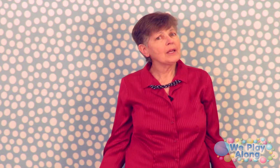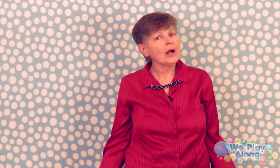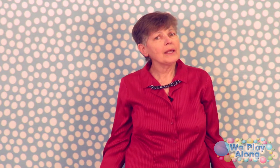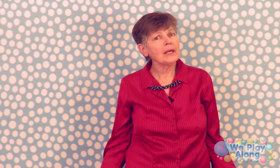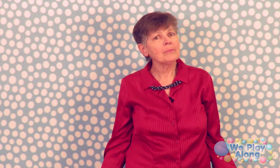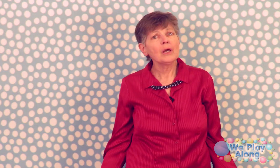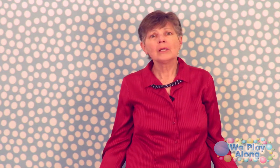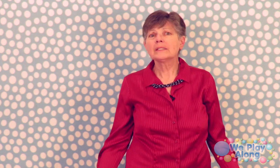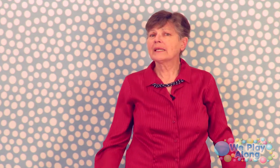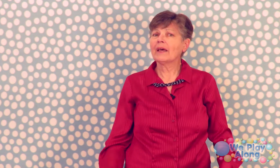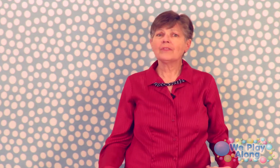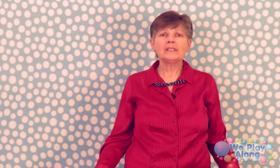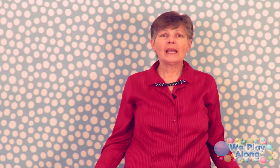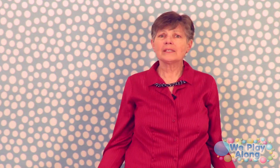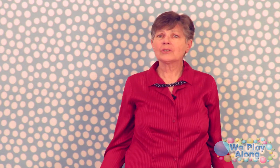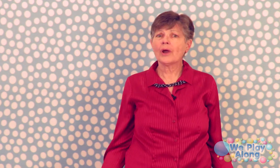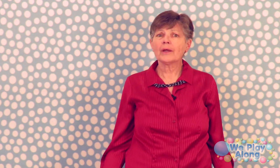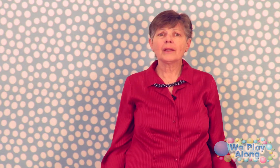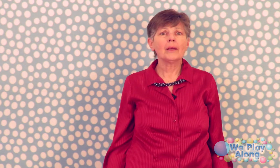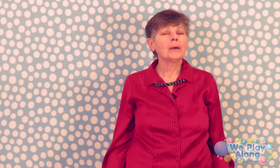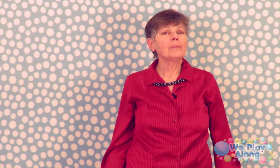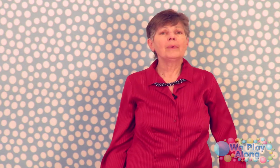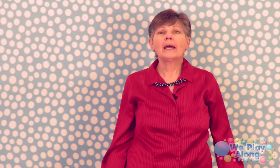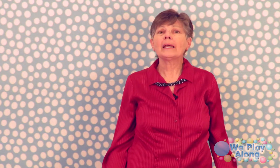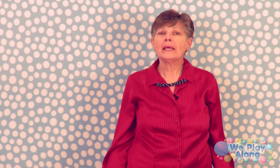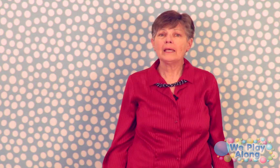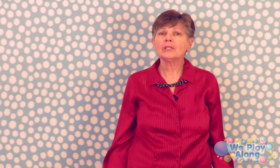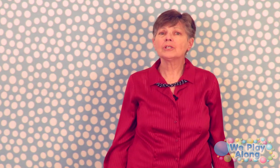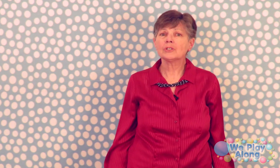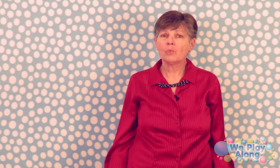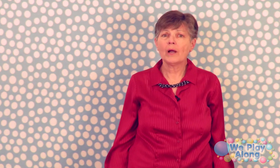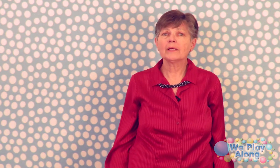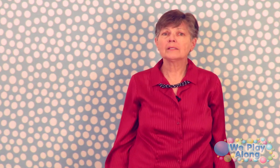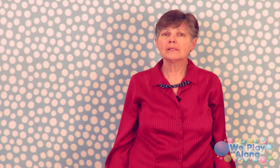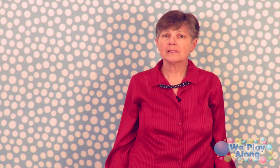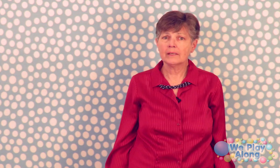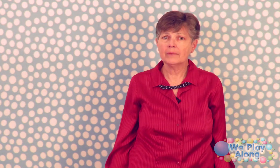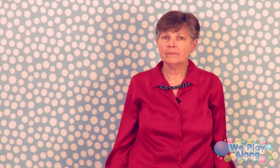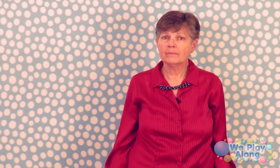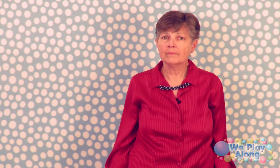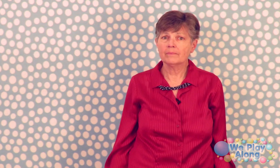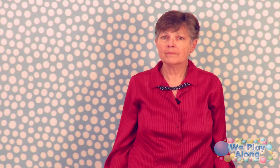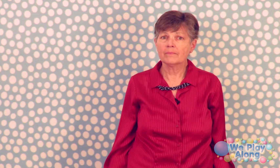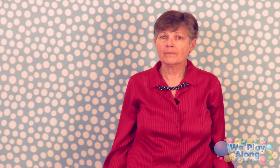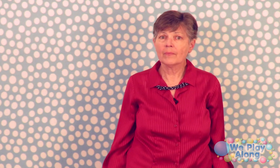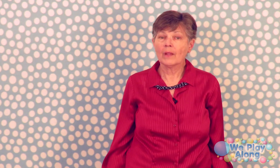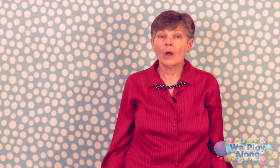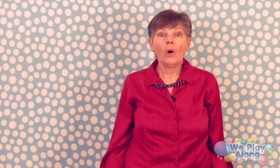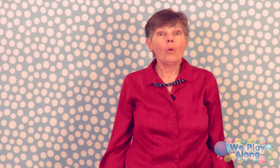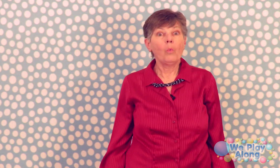on him to get the day started, but he just wanted to sleep.